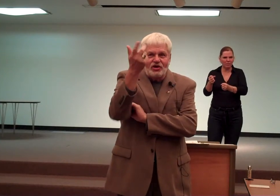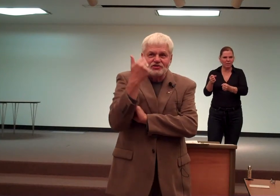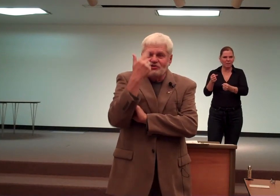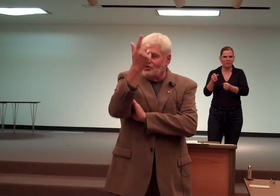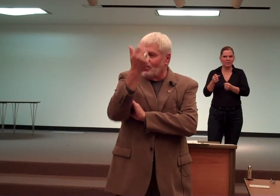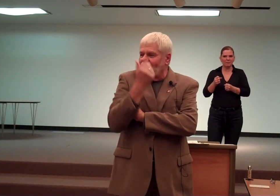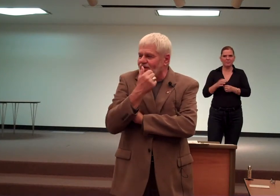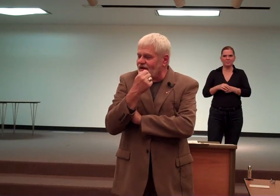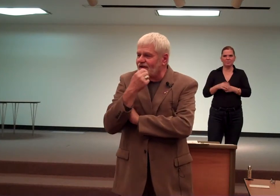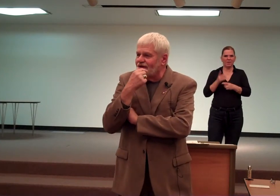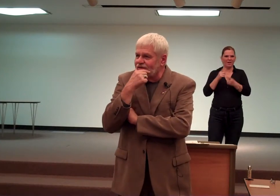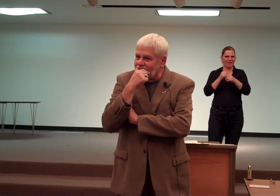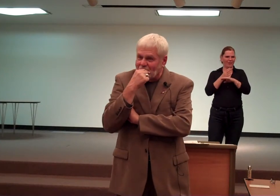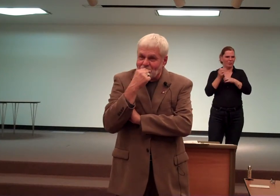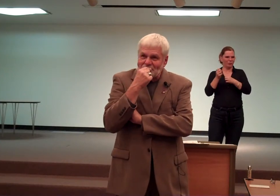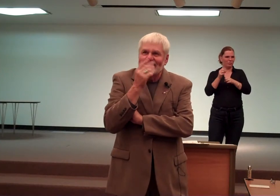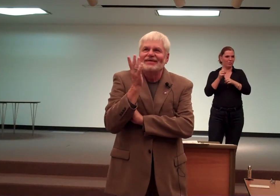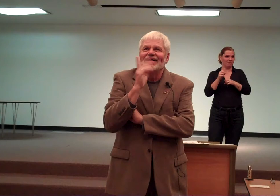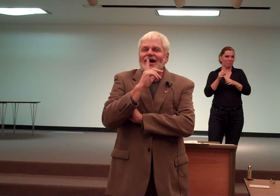I came across the street a little while ago.